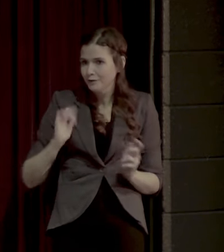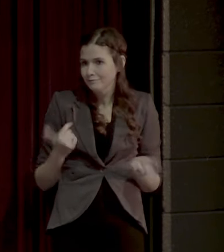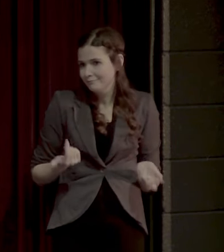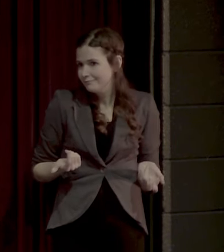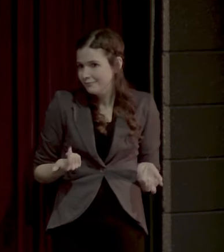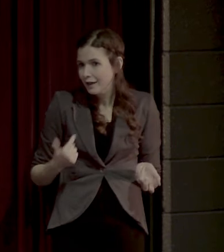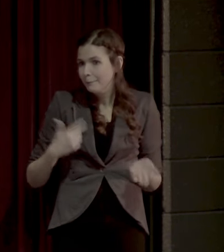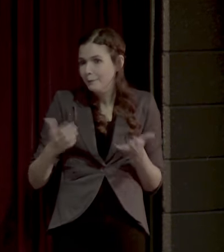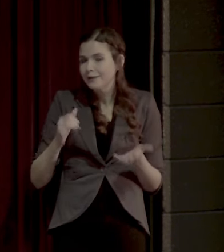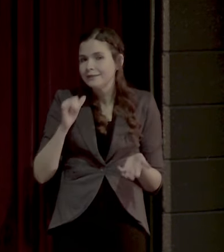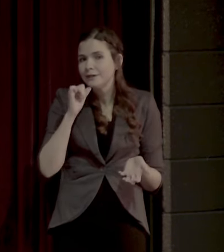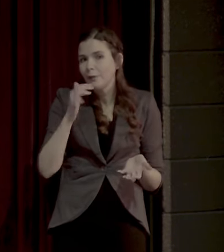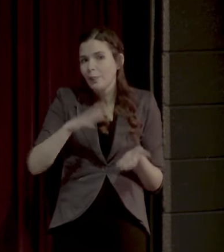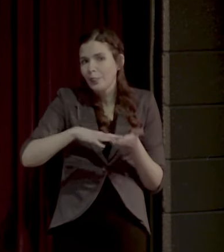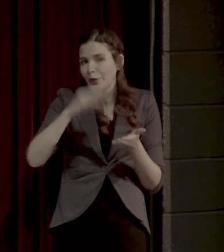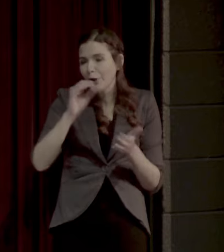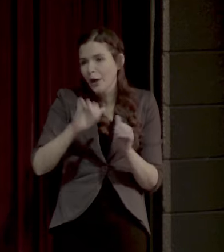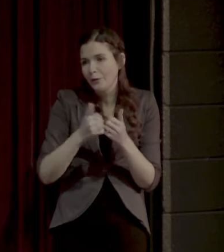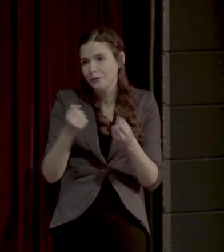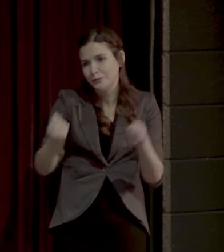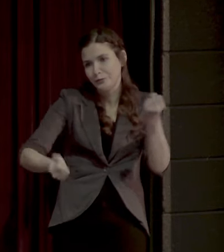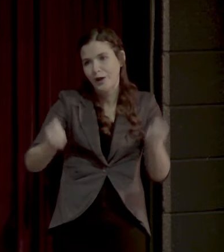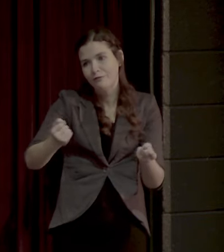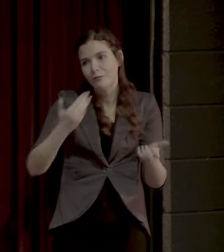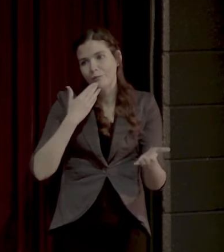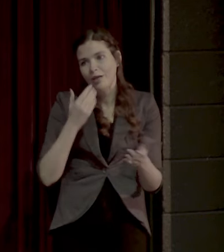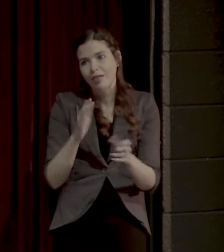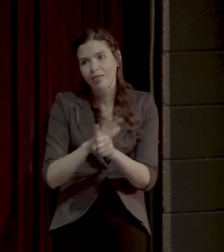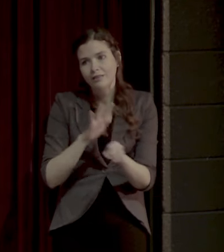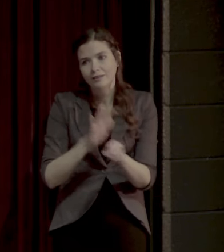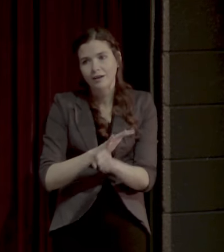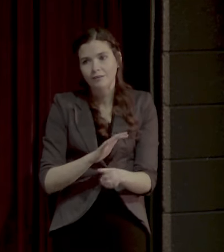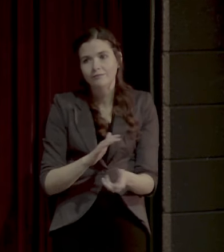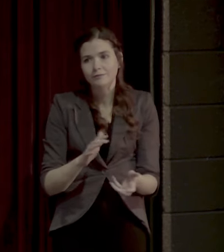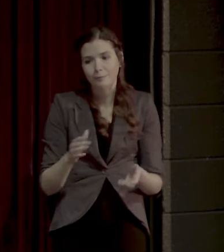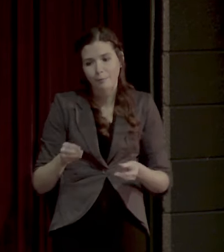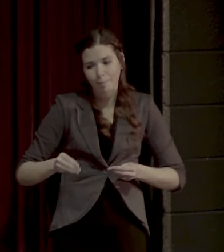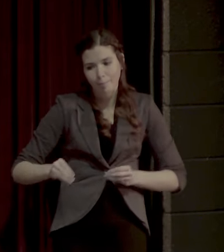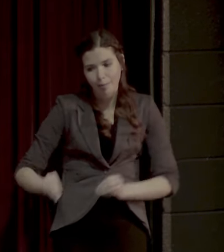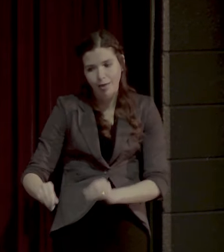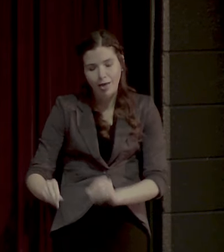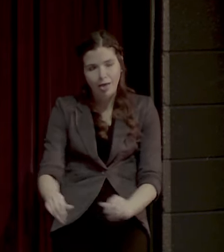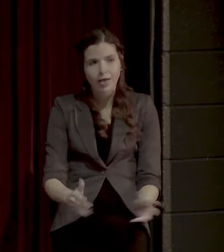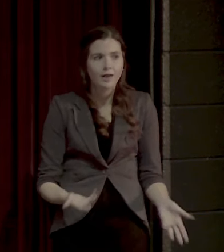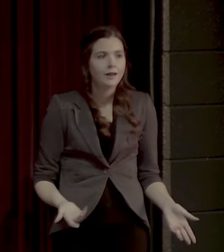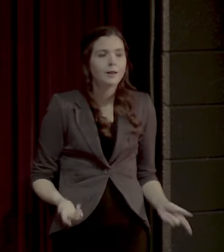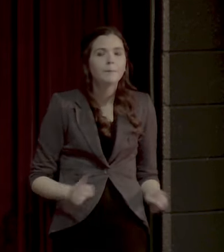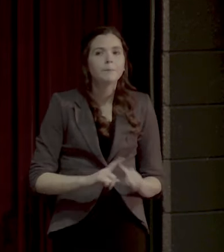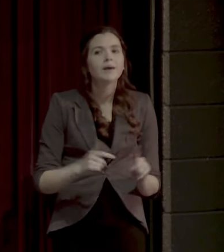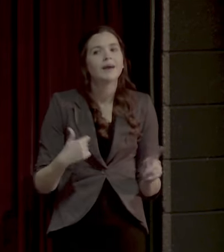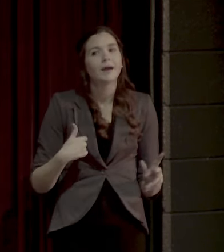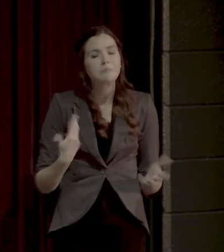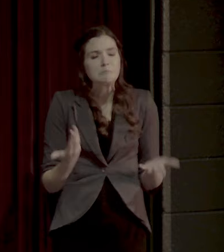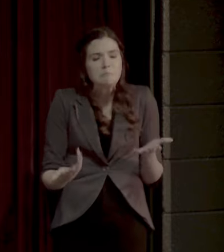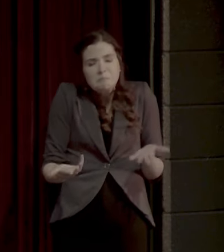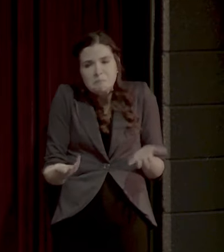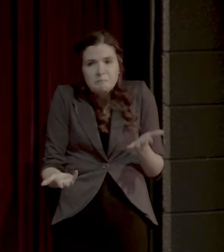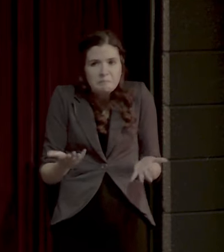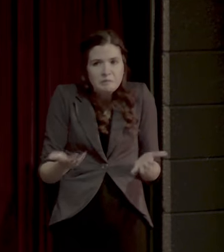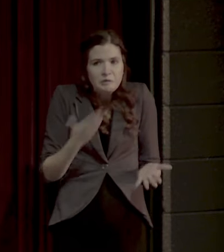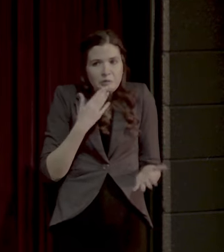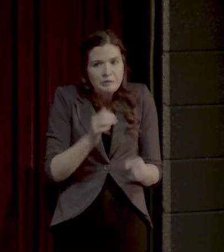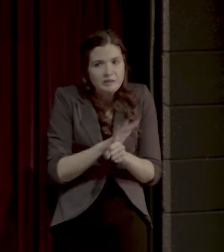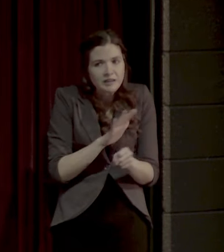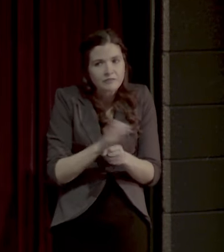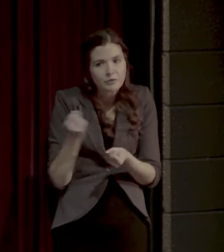may not have learned how to drive the tractor well enough to be trusted to plant the seeds, but I was okay to drive